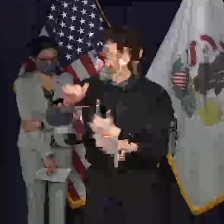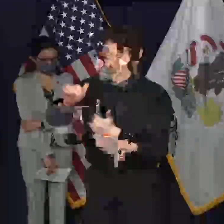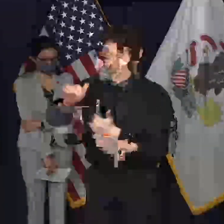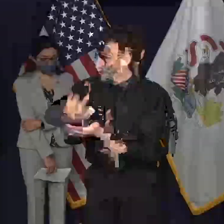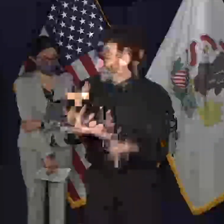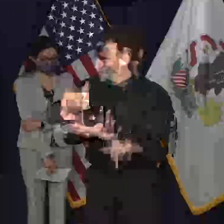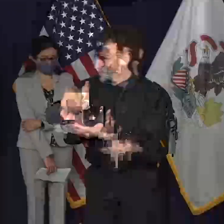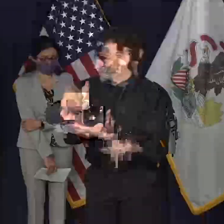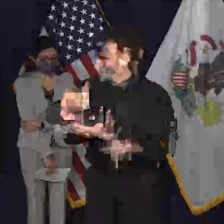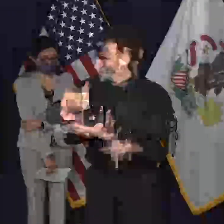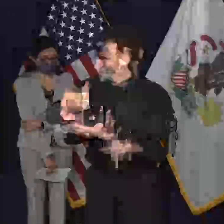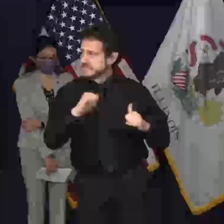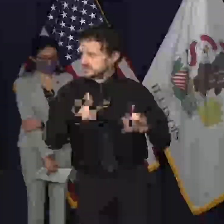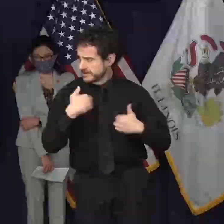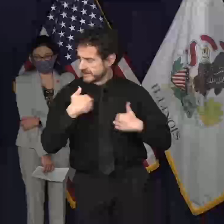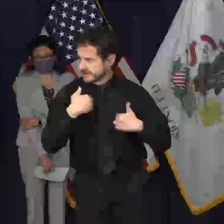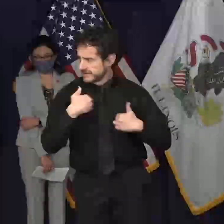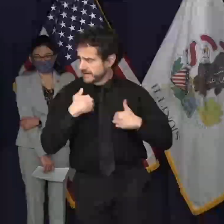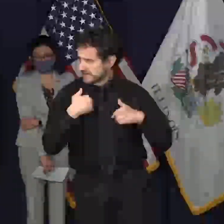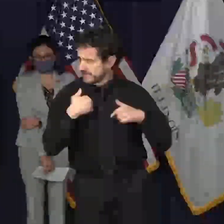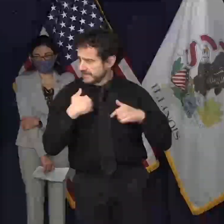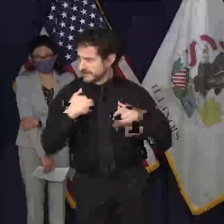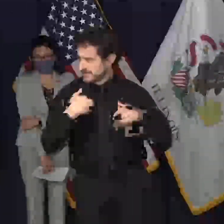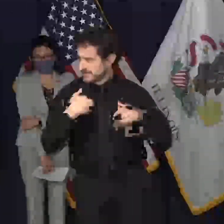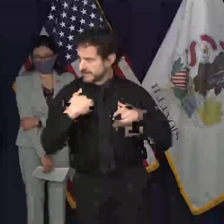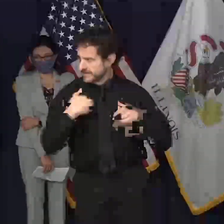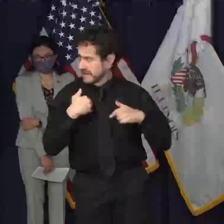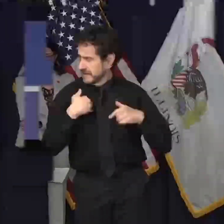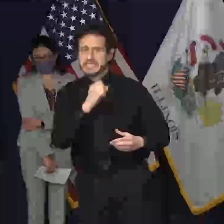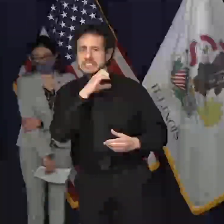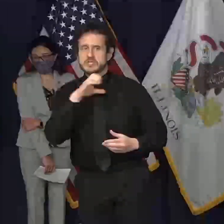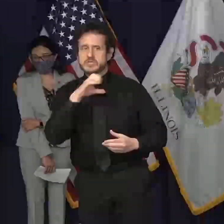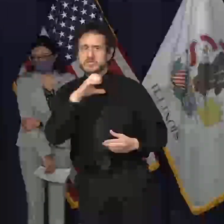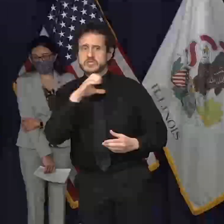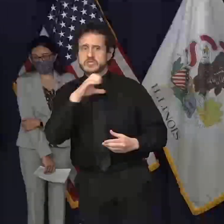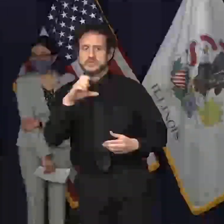had them essentially, shelter in place. Even,